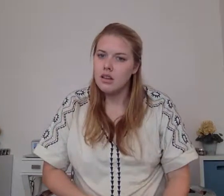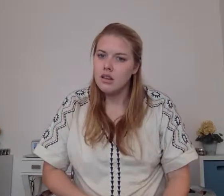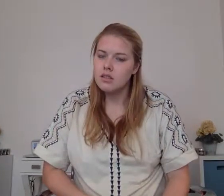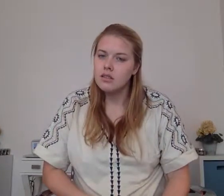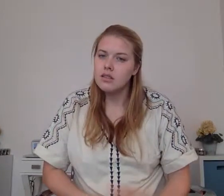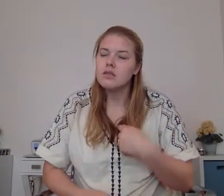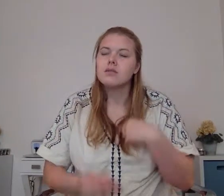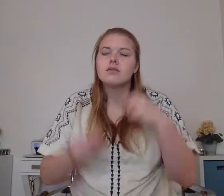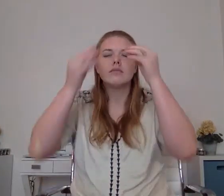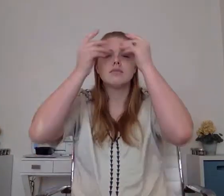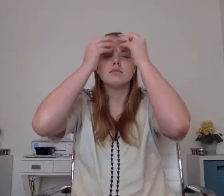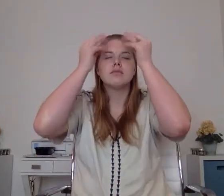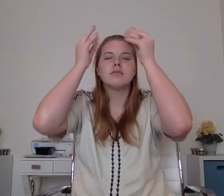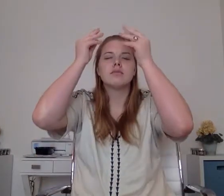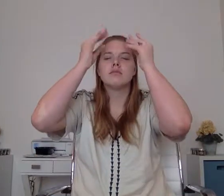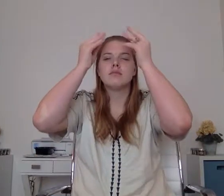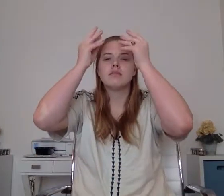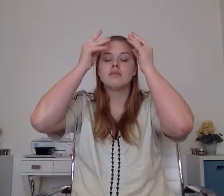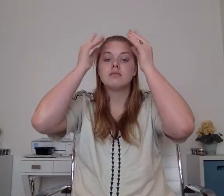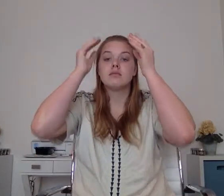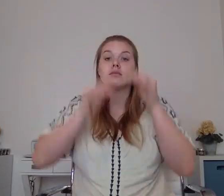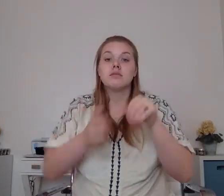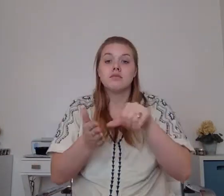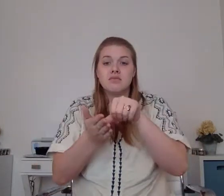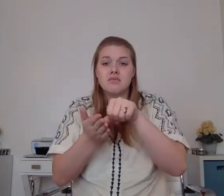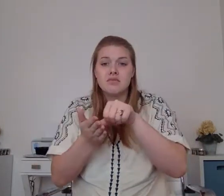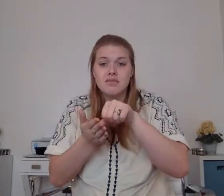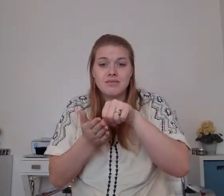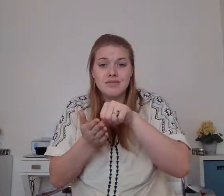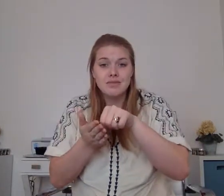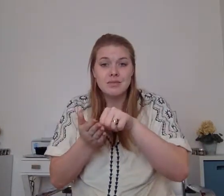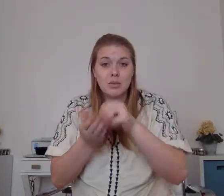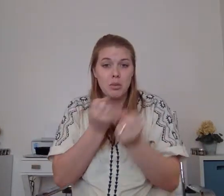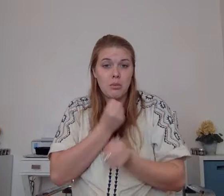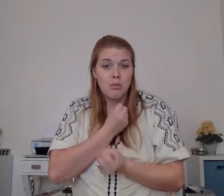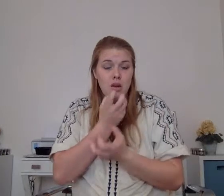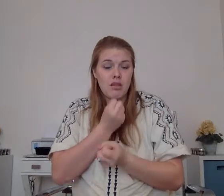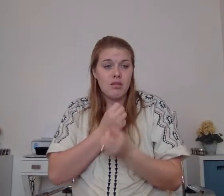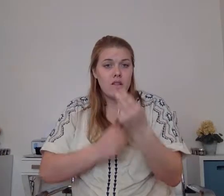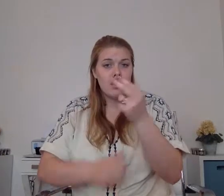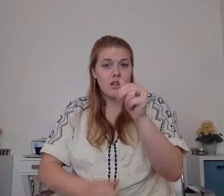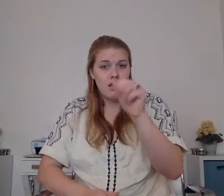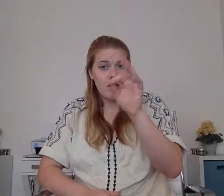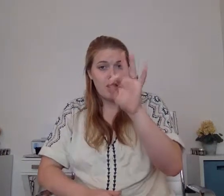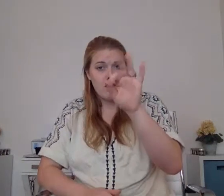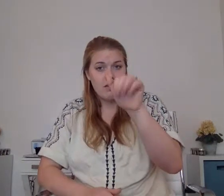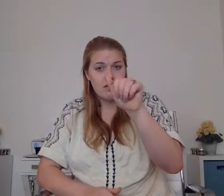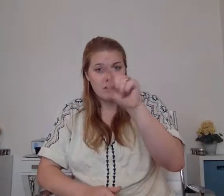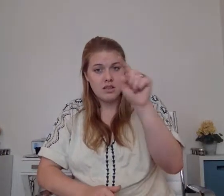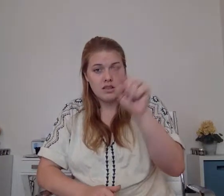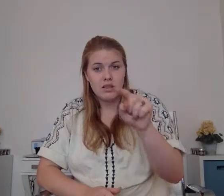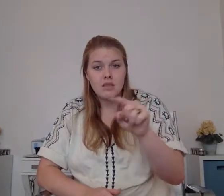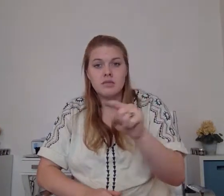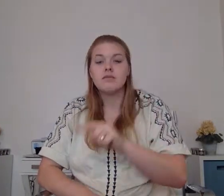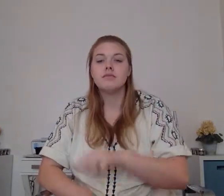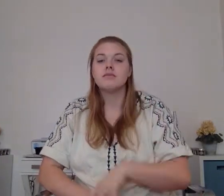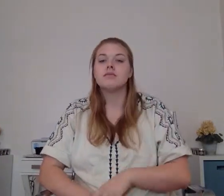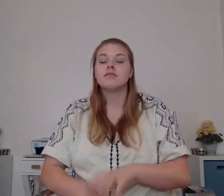inside. The Iranian, the Persian poet Hafiz, he used to say, you carry in your soul